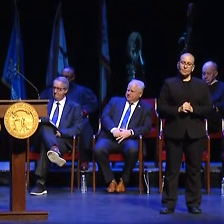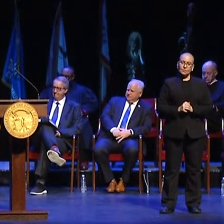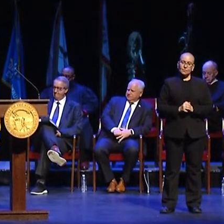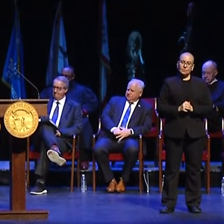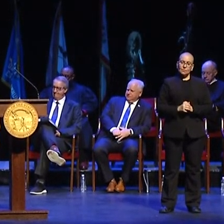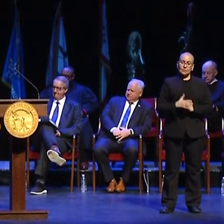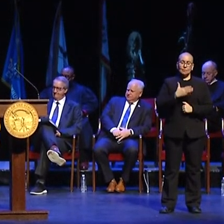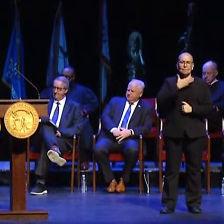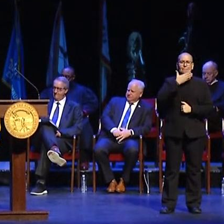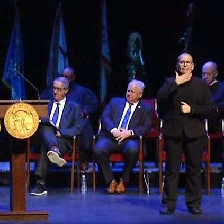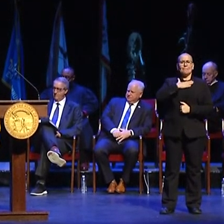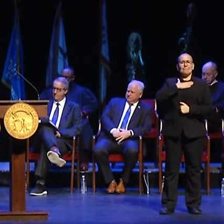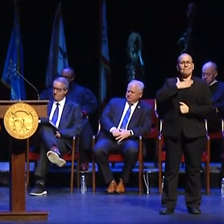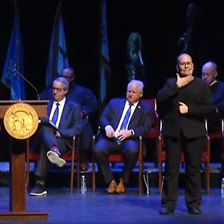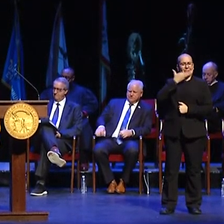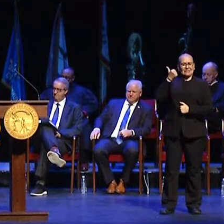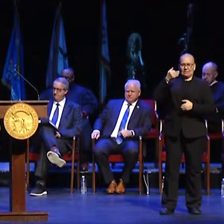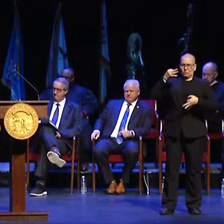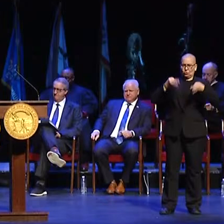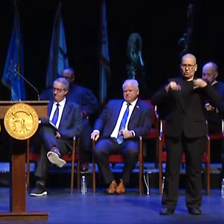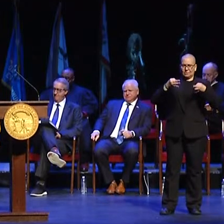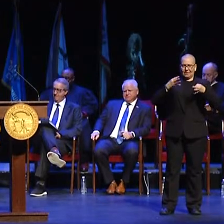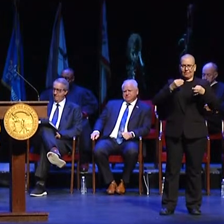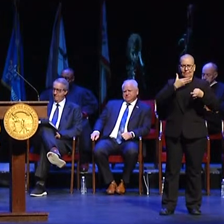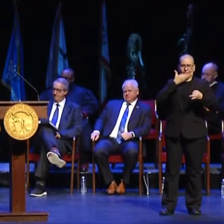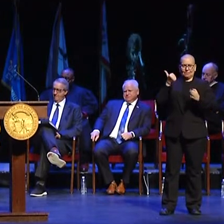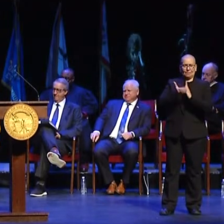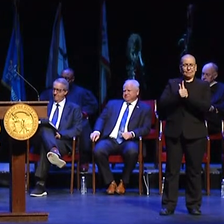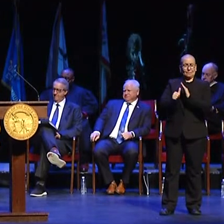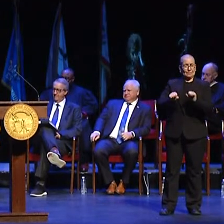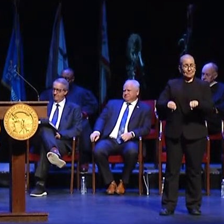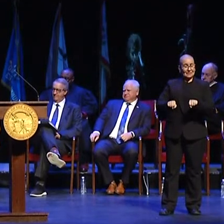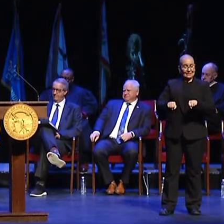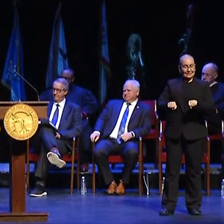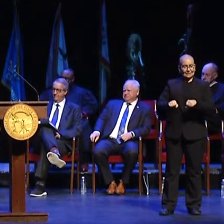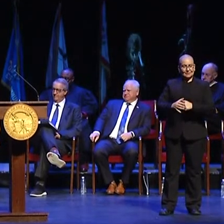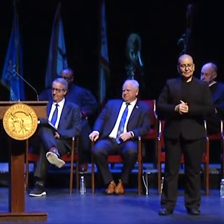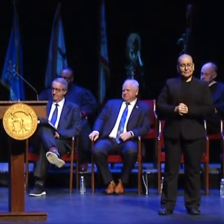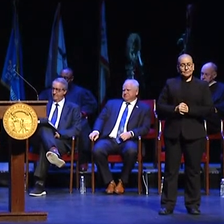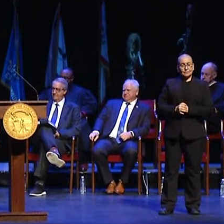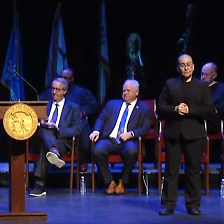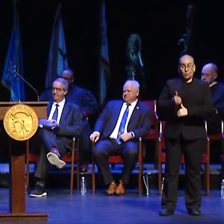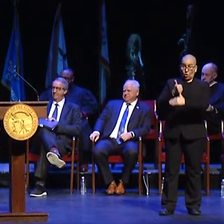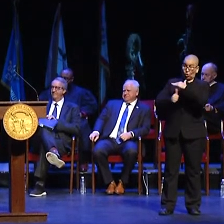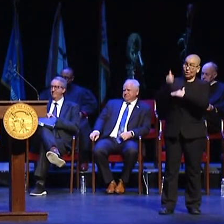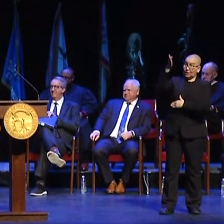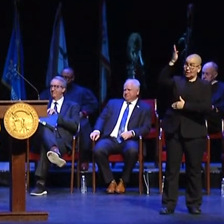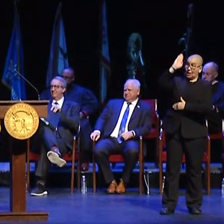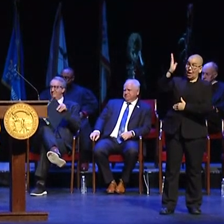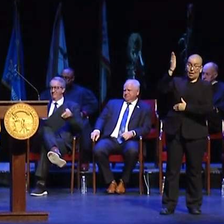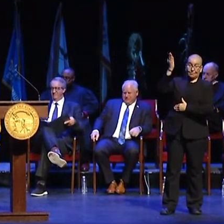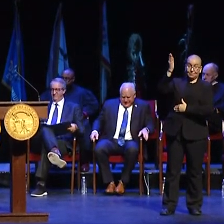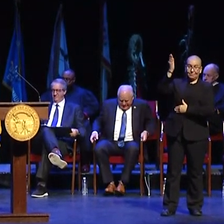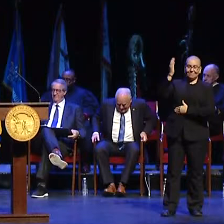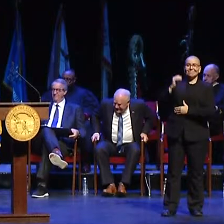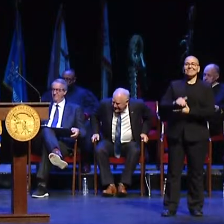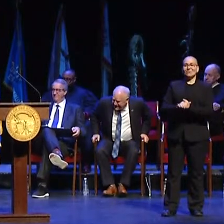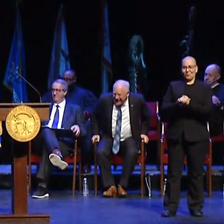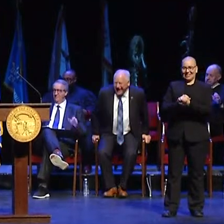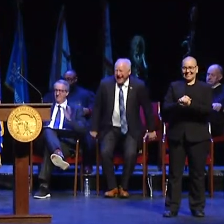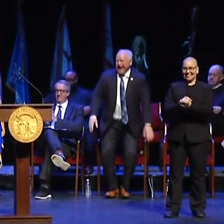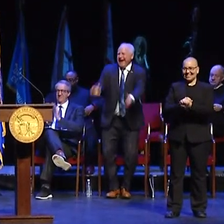the best of my judgment and ability. To the best of my judgment and ability. So help me God. So help me God.